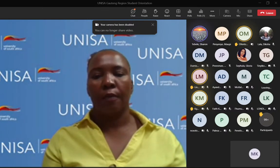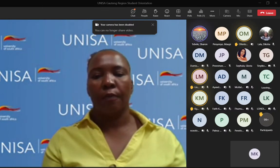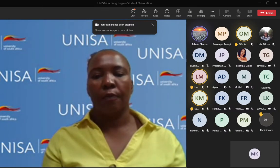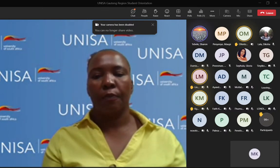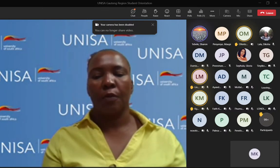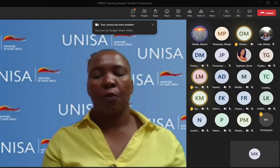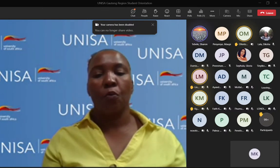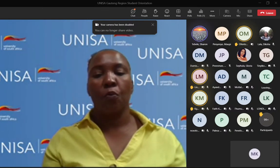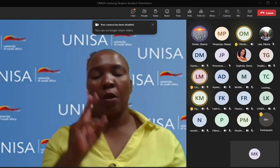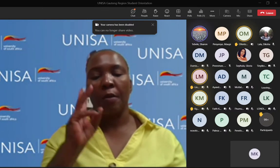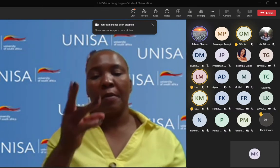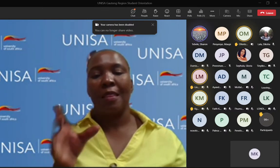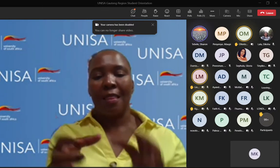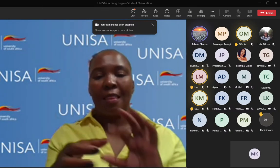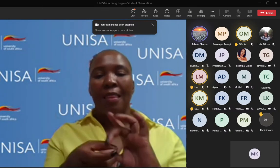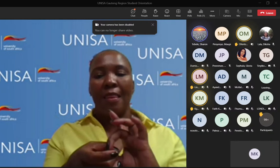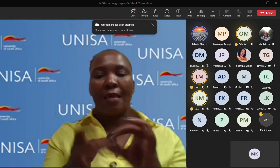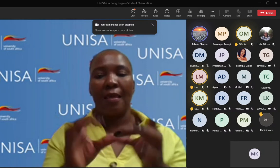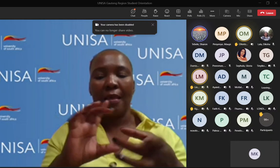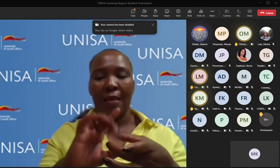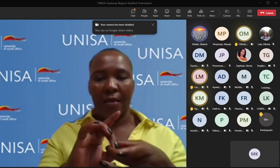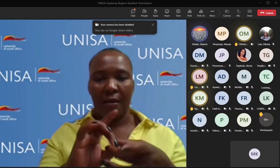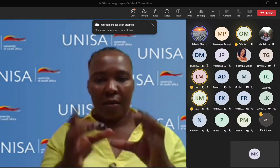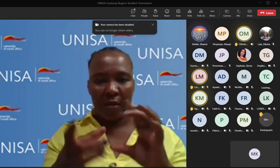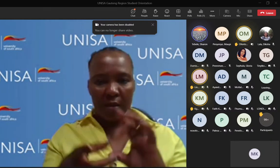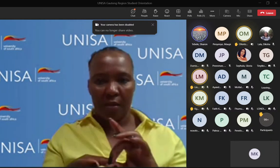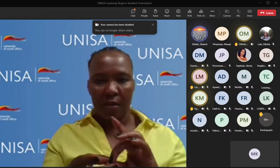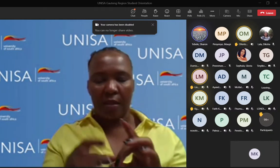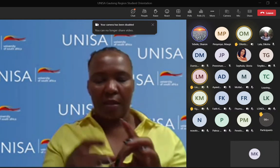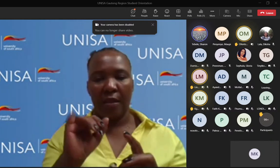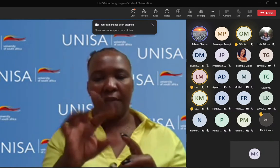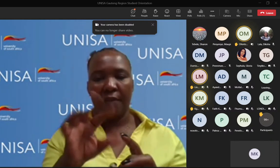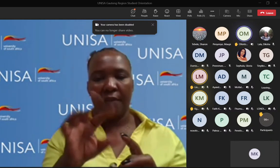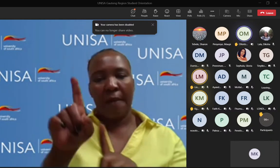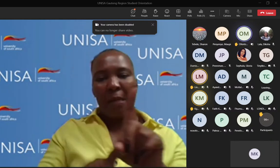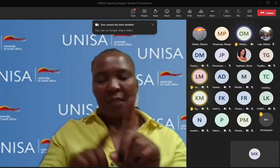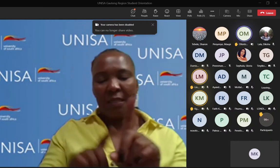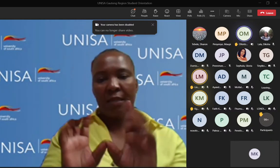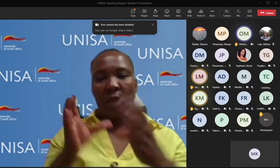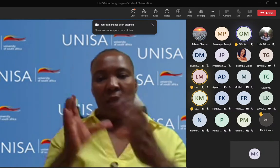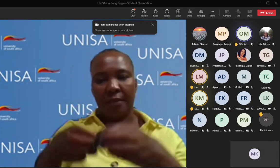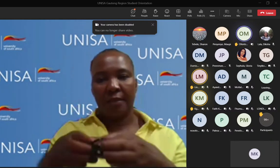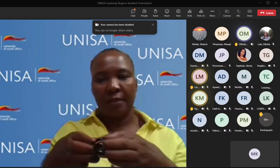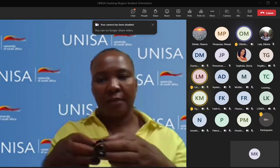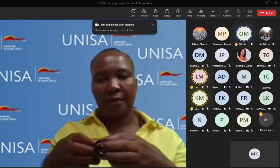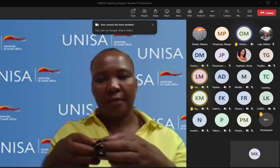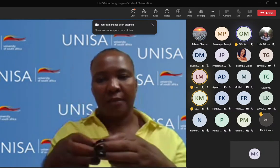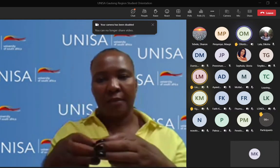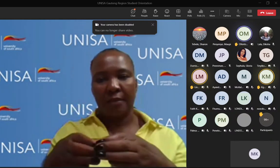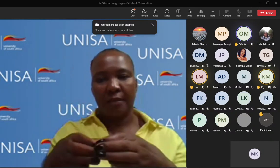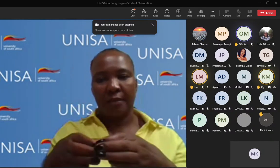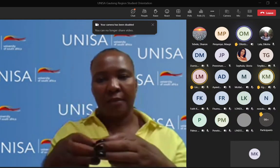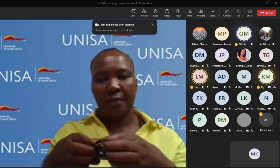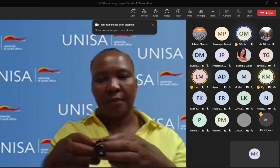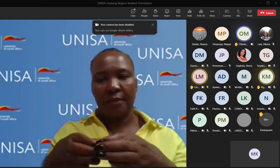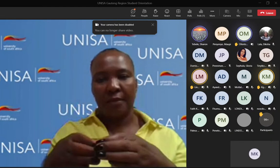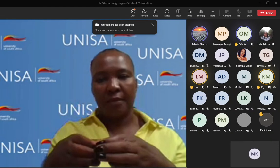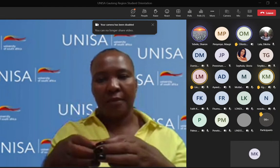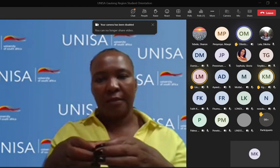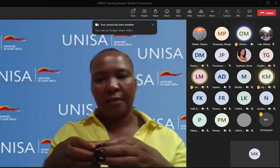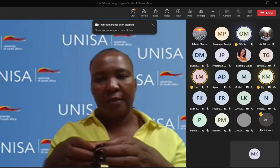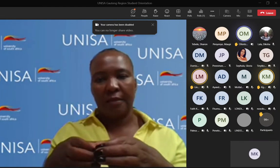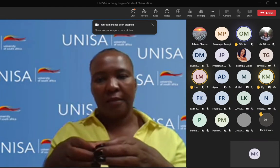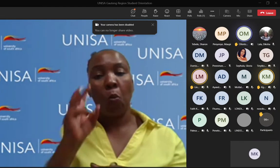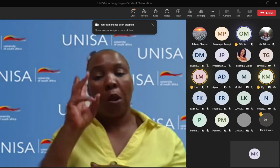if it happens that I'm not can you hear me yes I can hear you I'm saying that